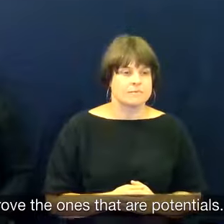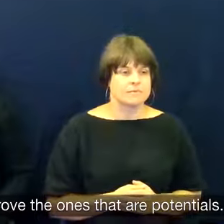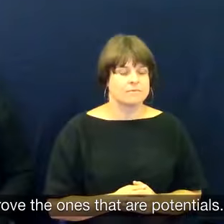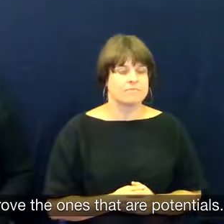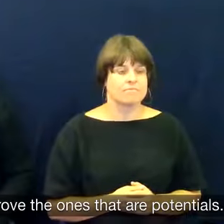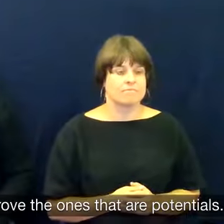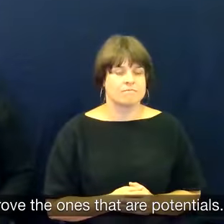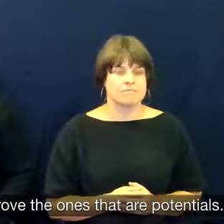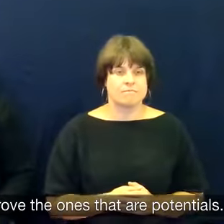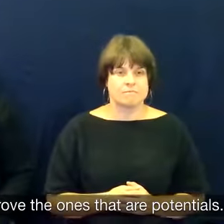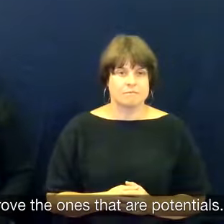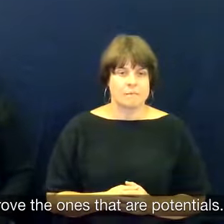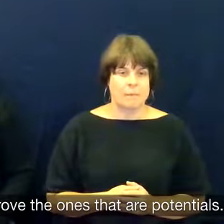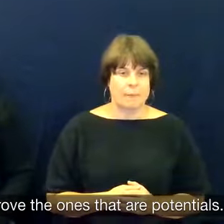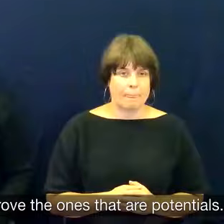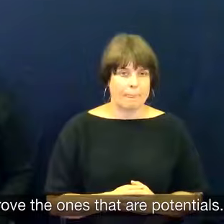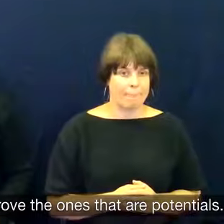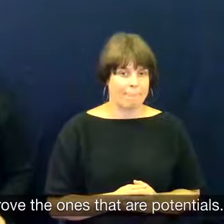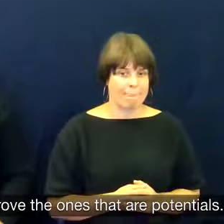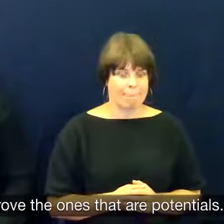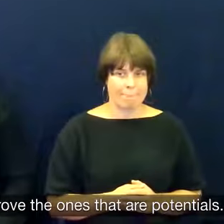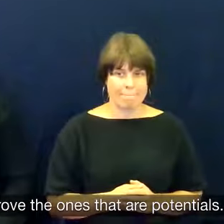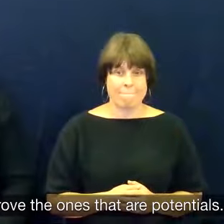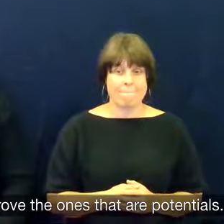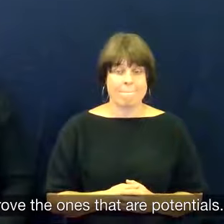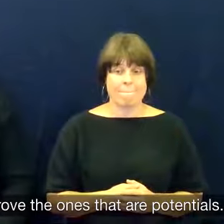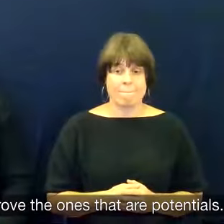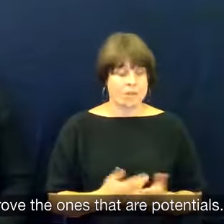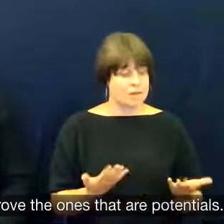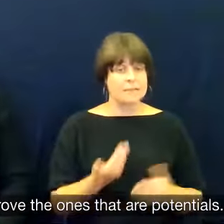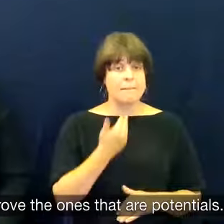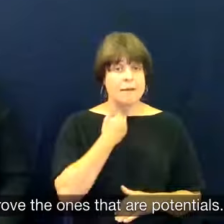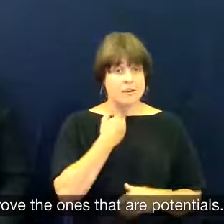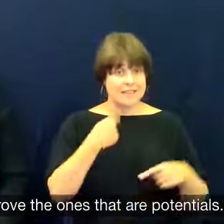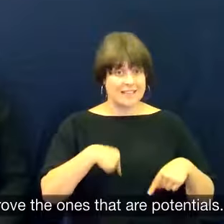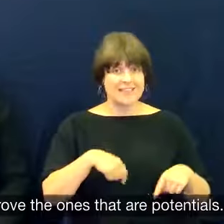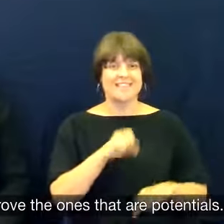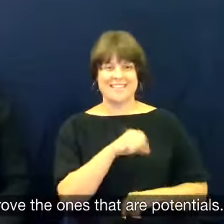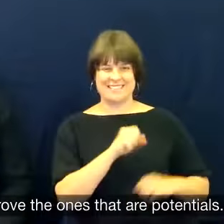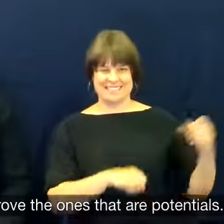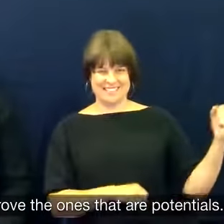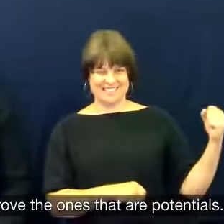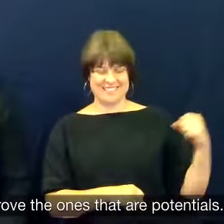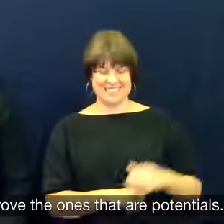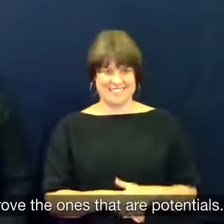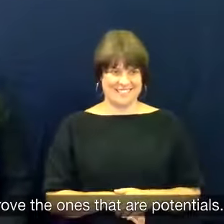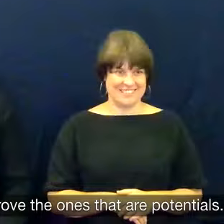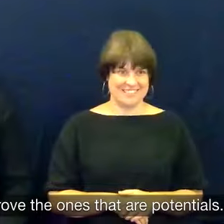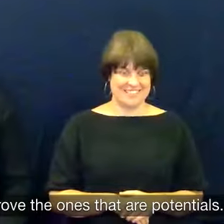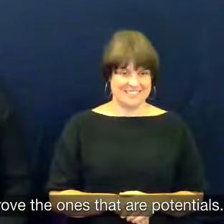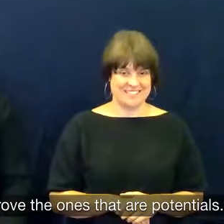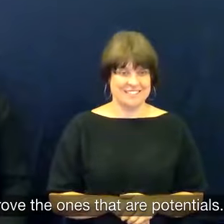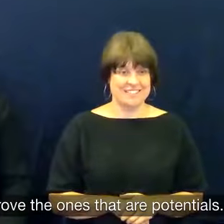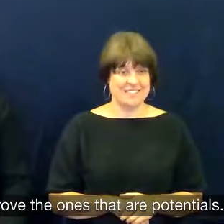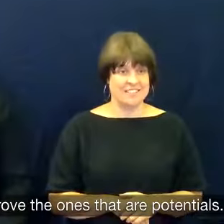So it's Meredith here. Yes. Yes. Okay,